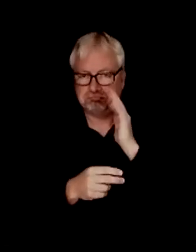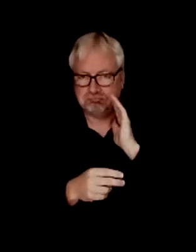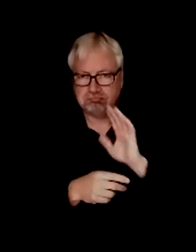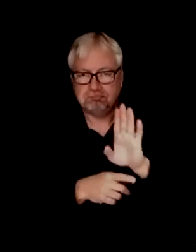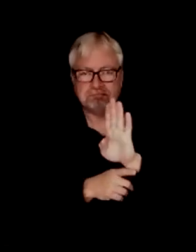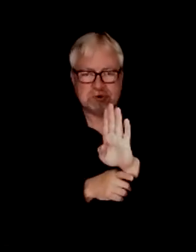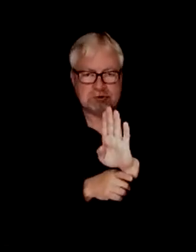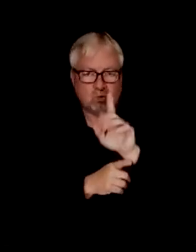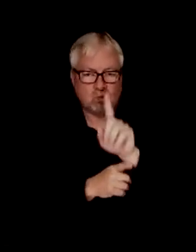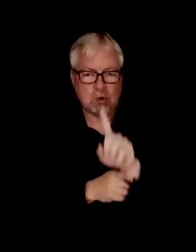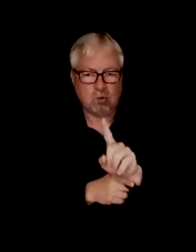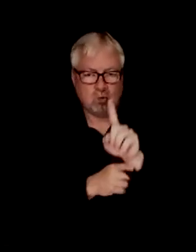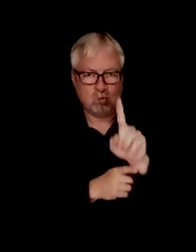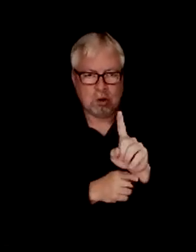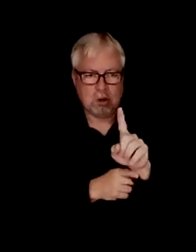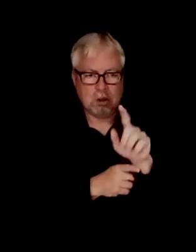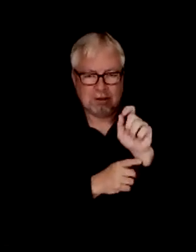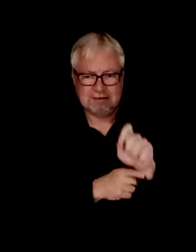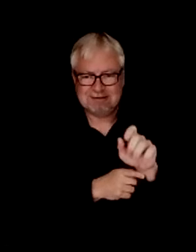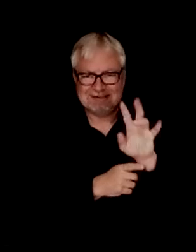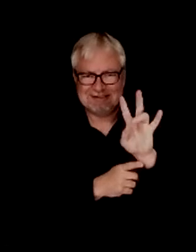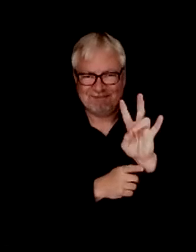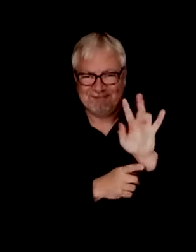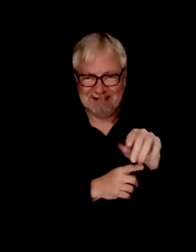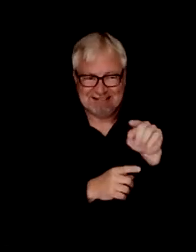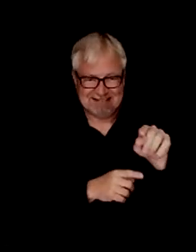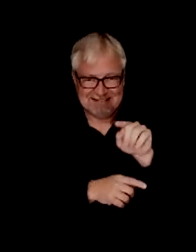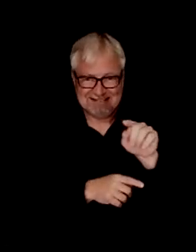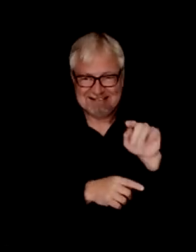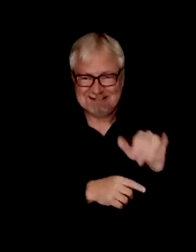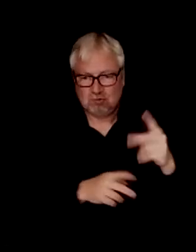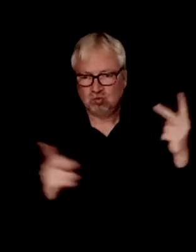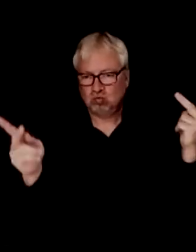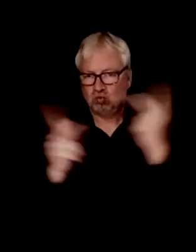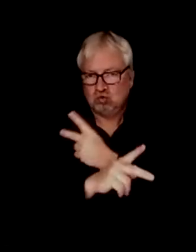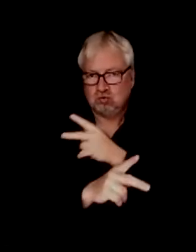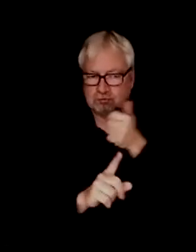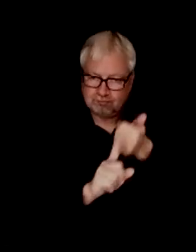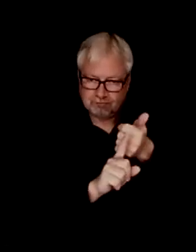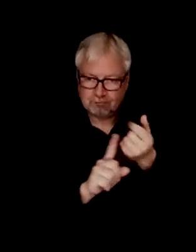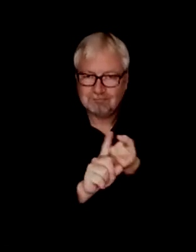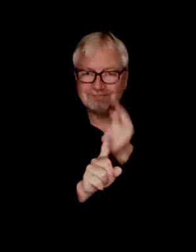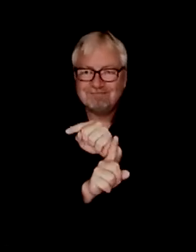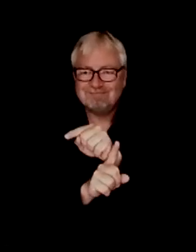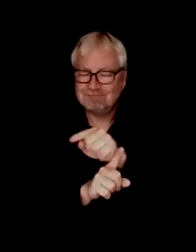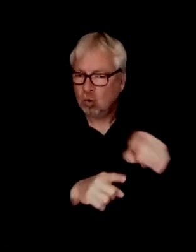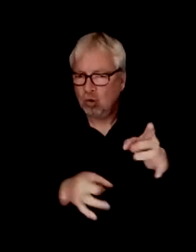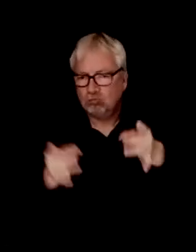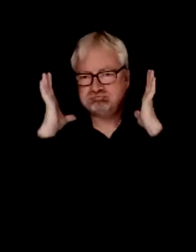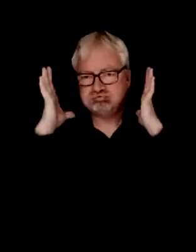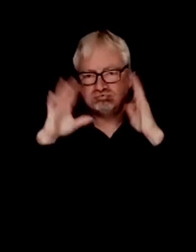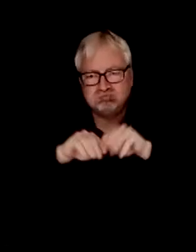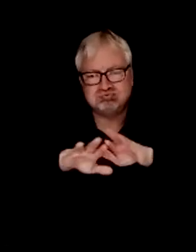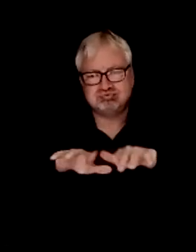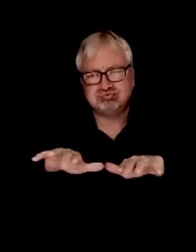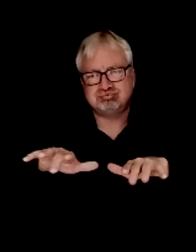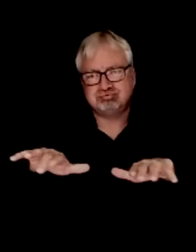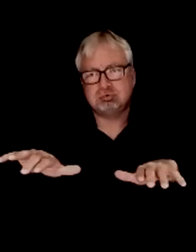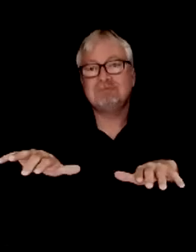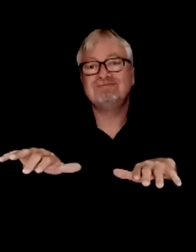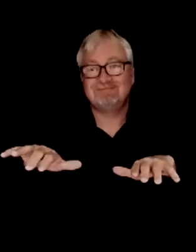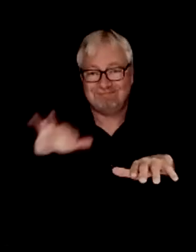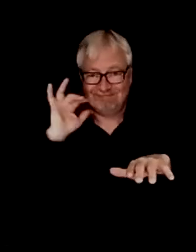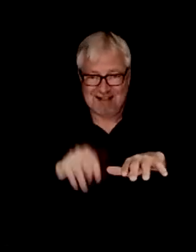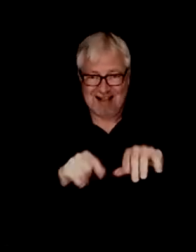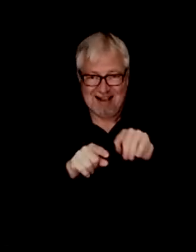and producing higher rates of hospitalization. The spread rate is a particular concern for